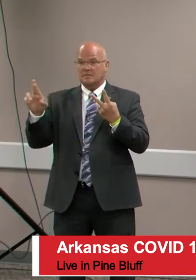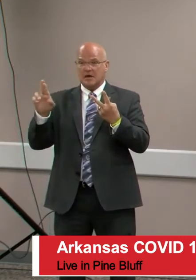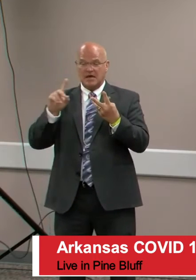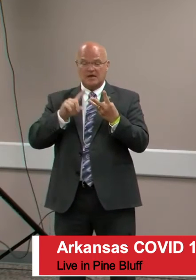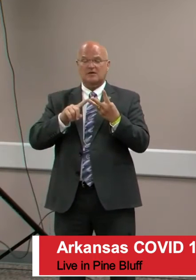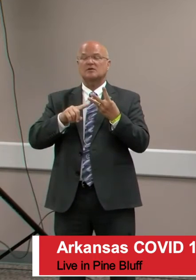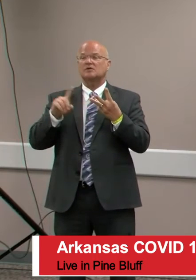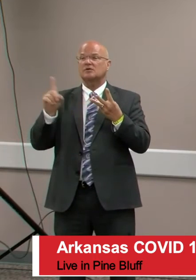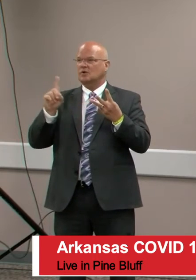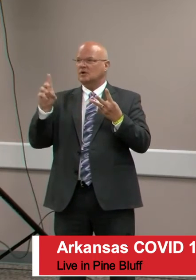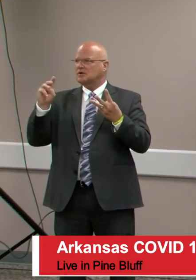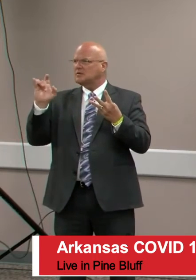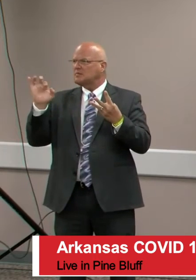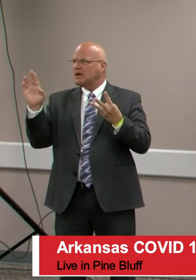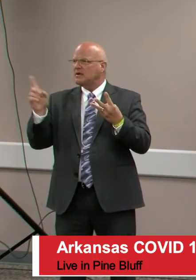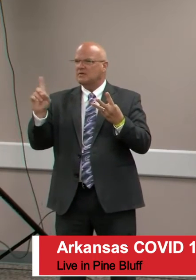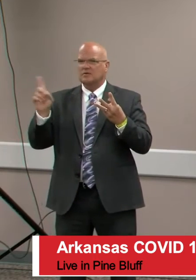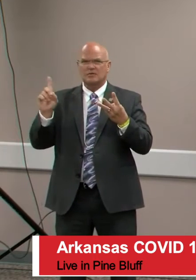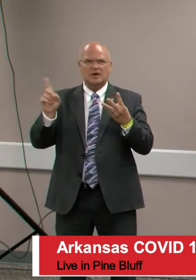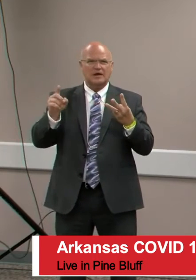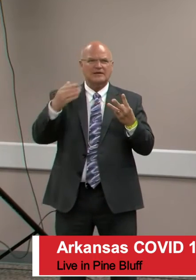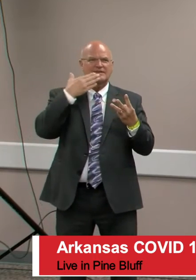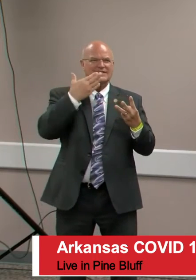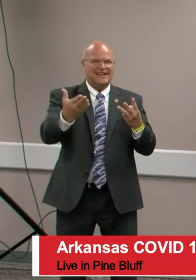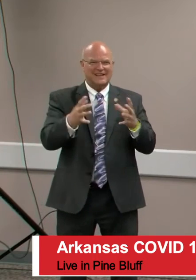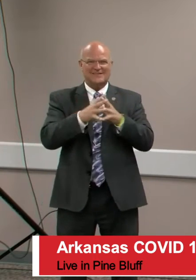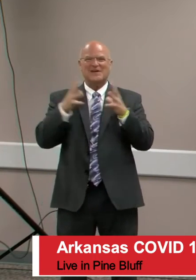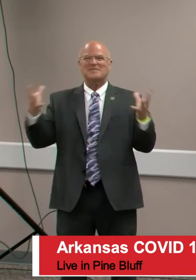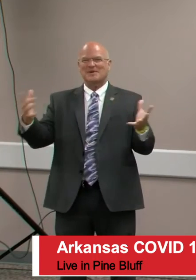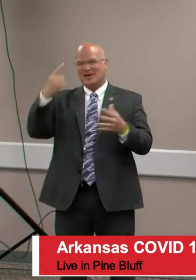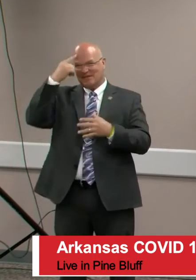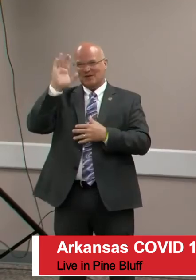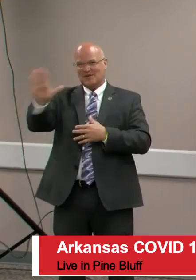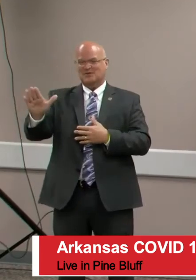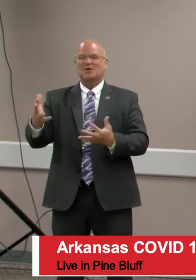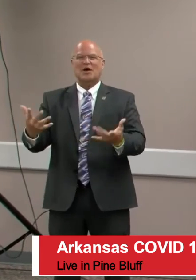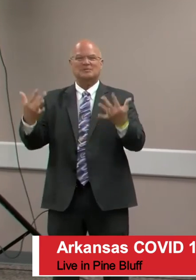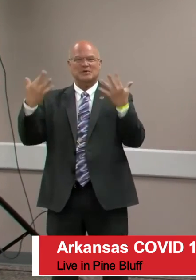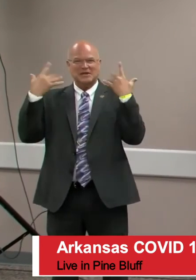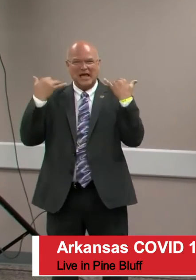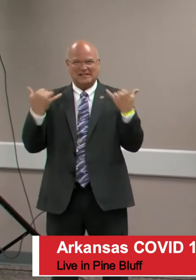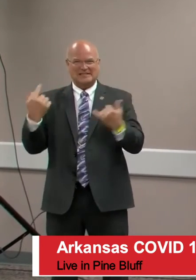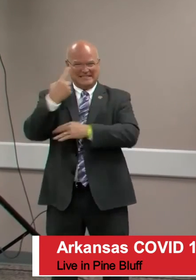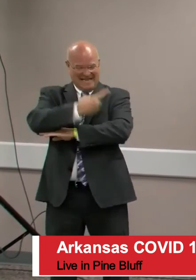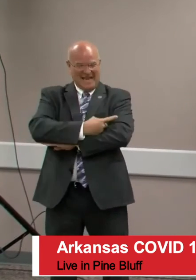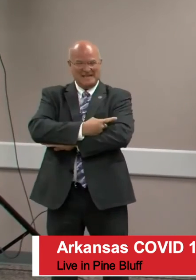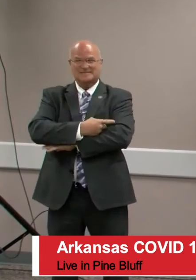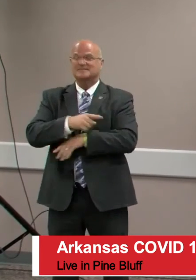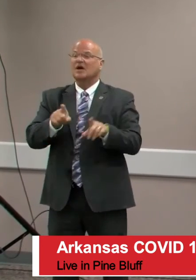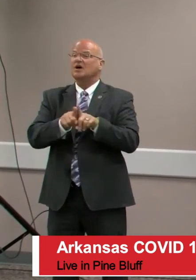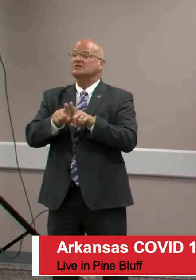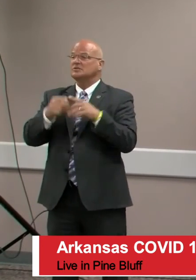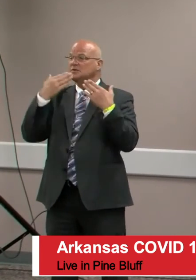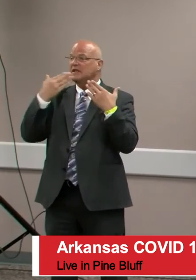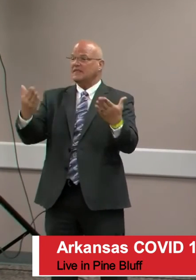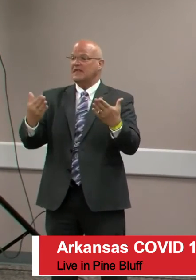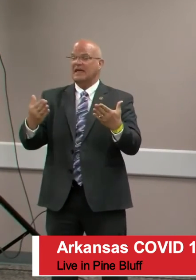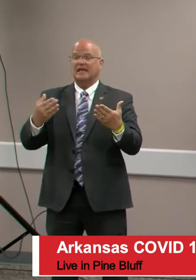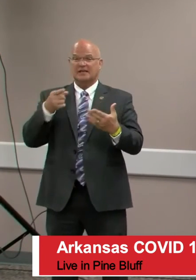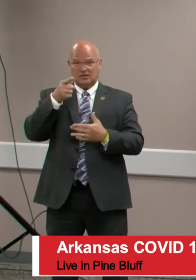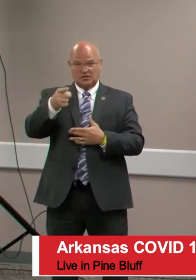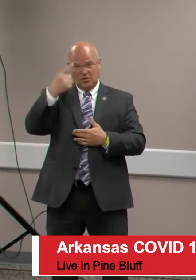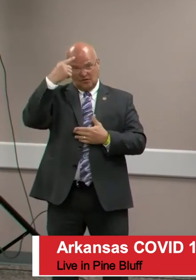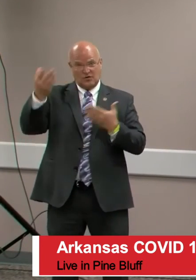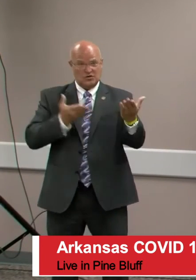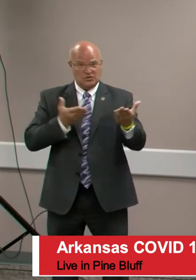Mayor Washington. Where is Mayor Washington? Thank you very much for your hospitality today. And I also want to thank you publicly